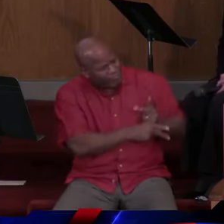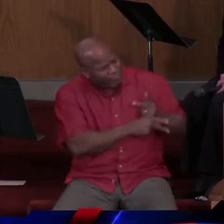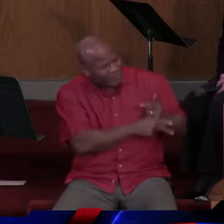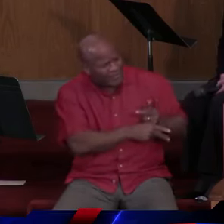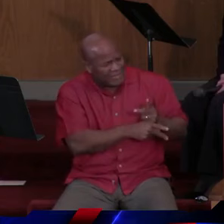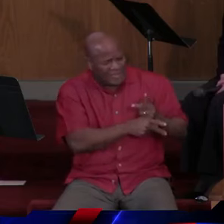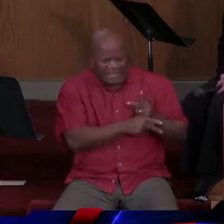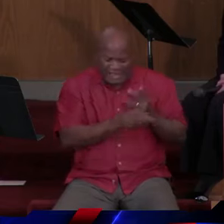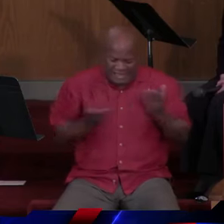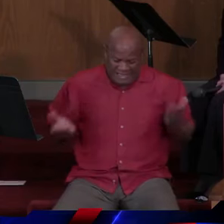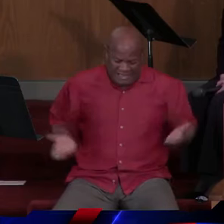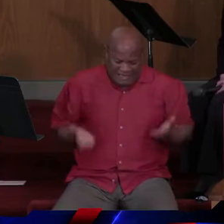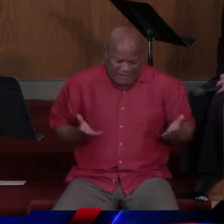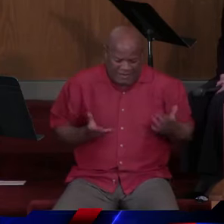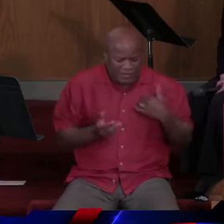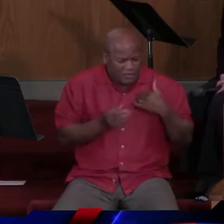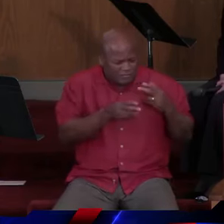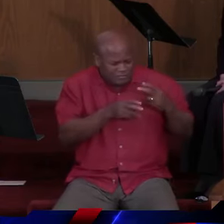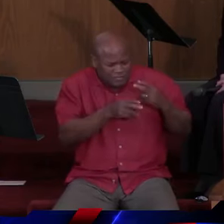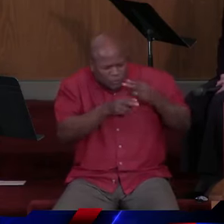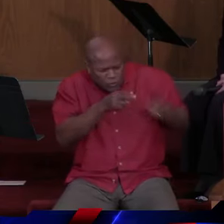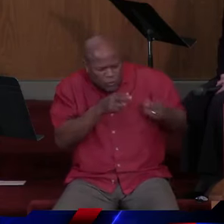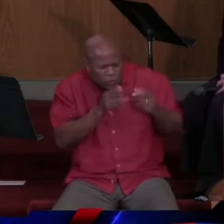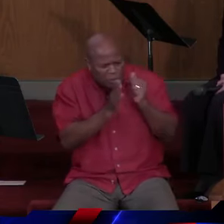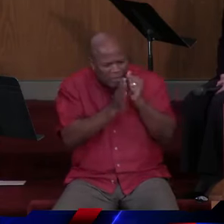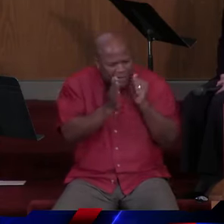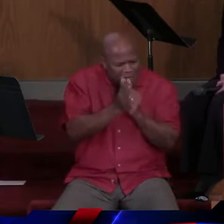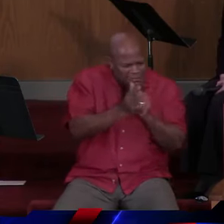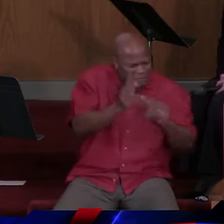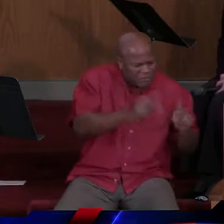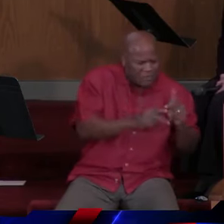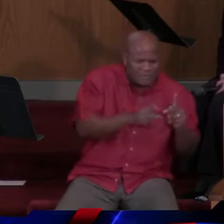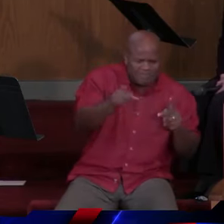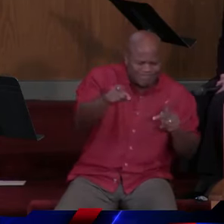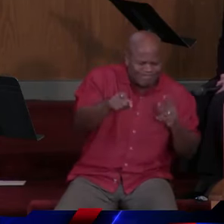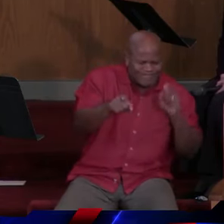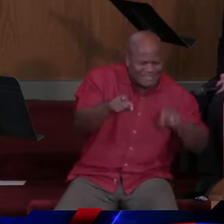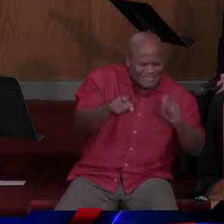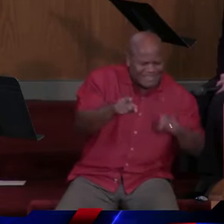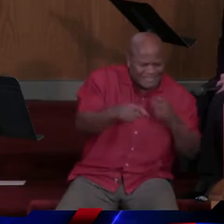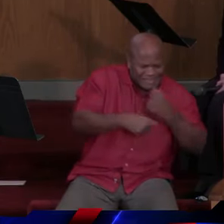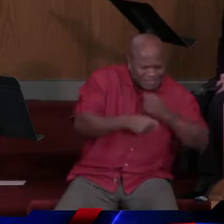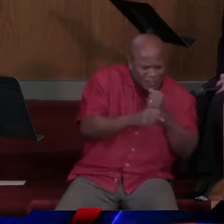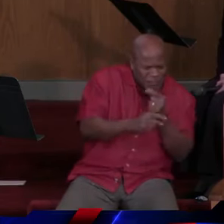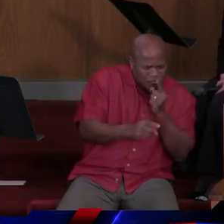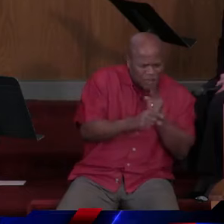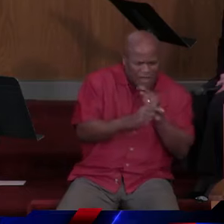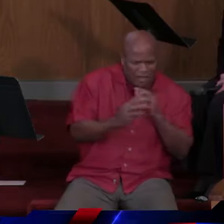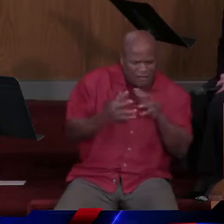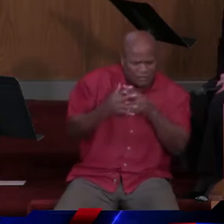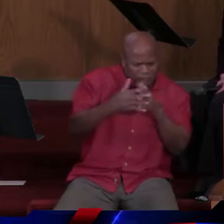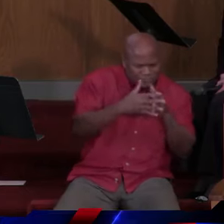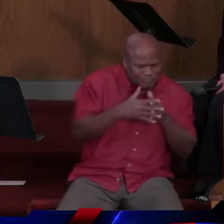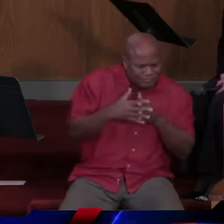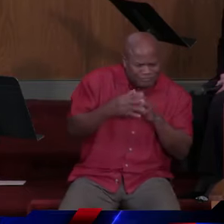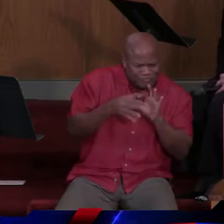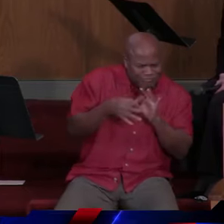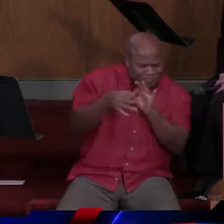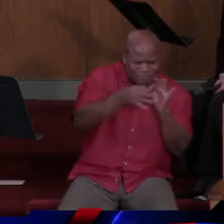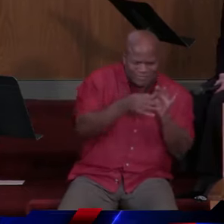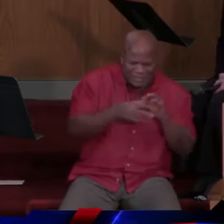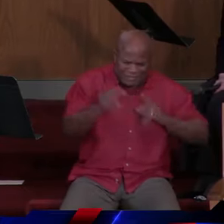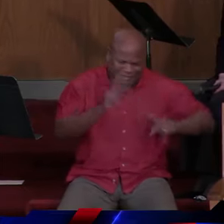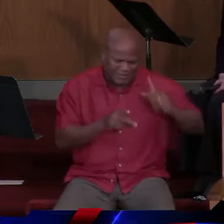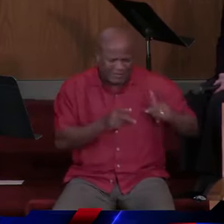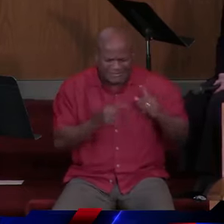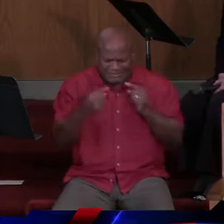live in short accounts, God, that we would reach out to those, God, that we need to make right in our relationships. We pray for those